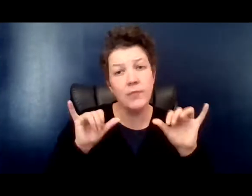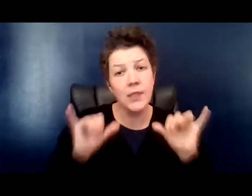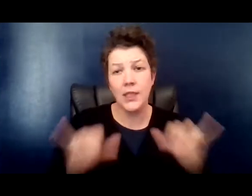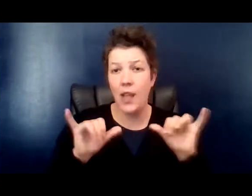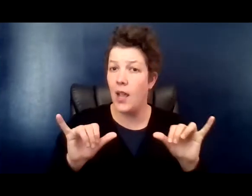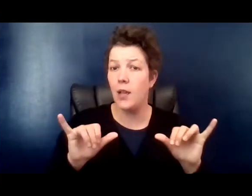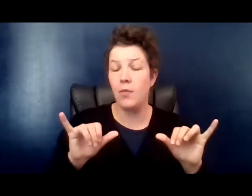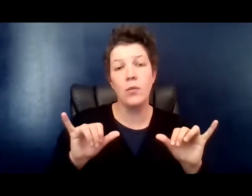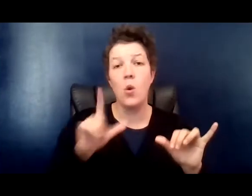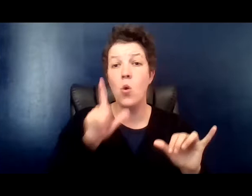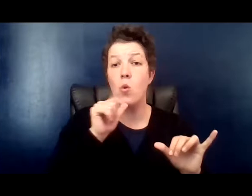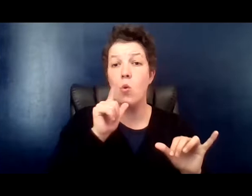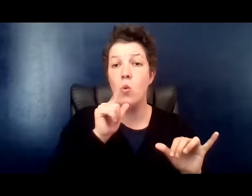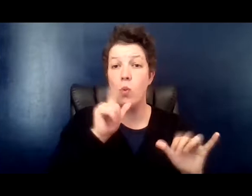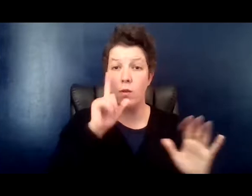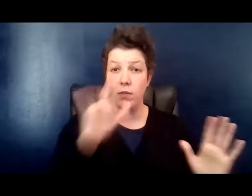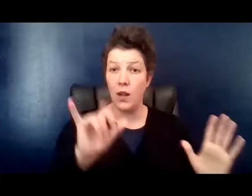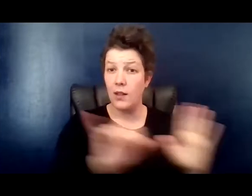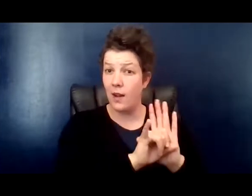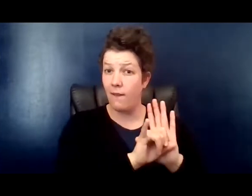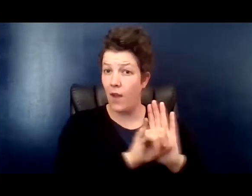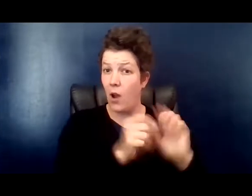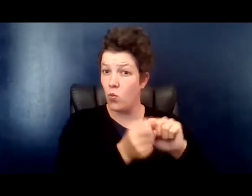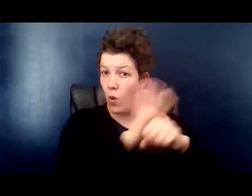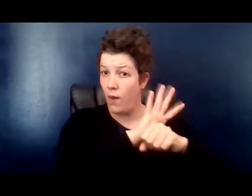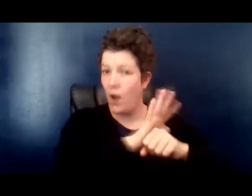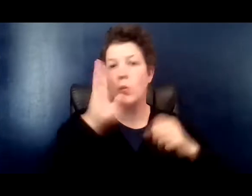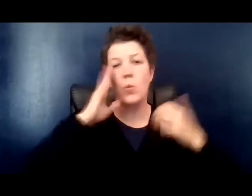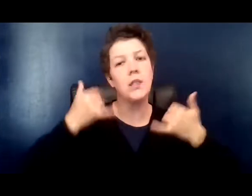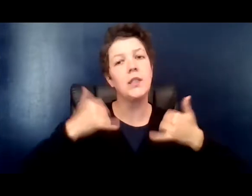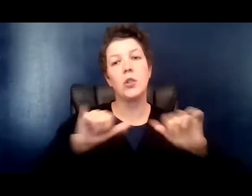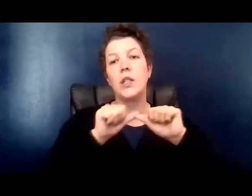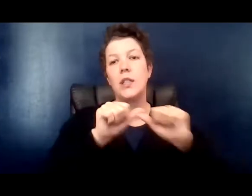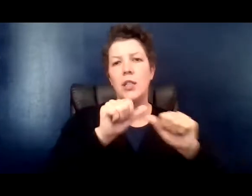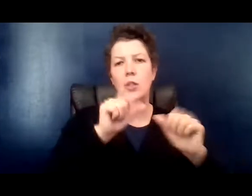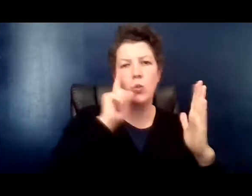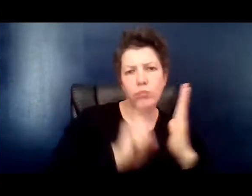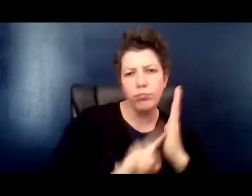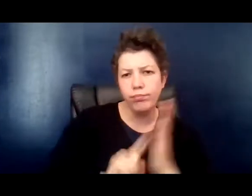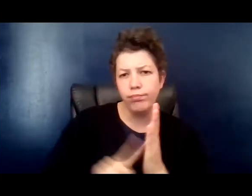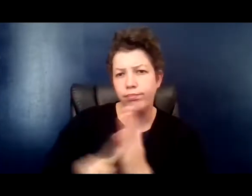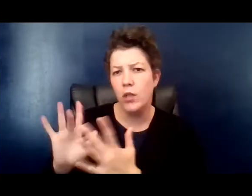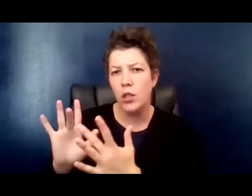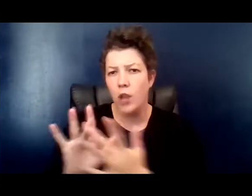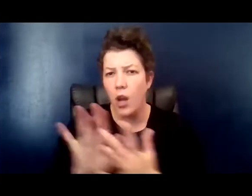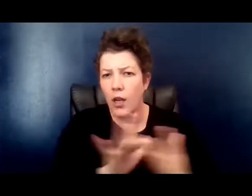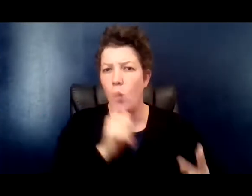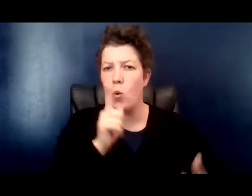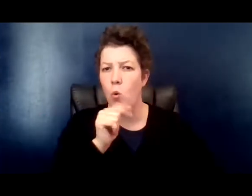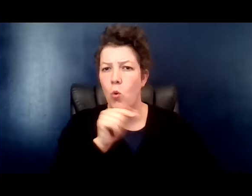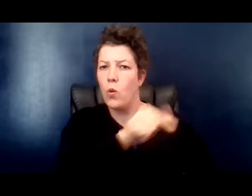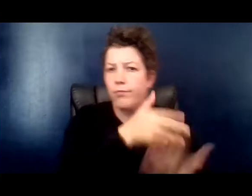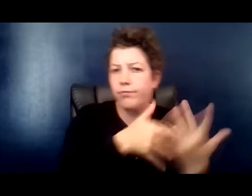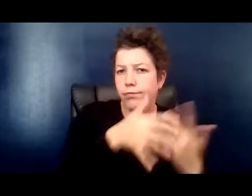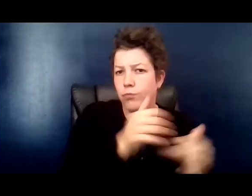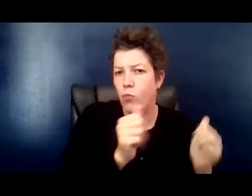be extremely successful here in our county. Hamilton County citizens have done an outstanding job of following